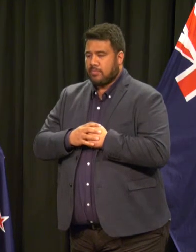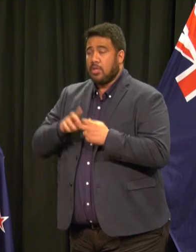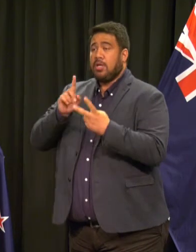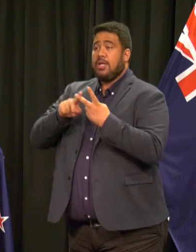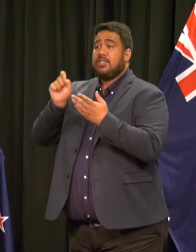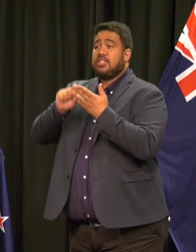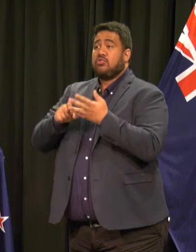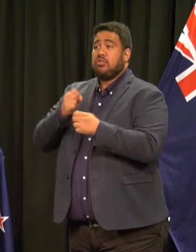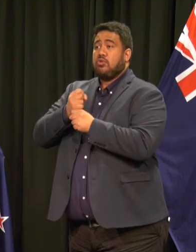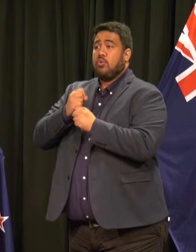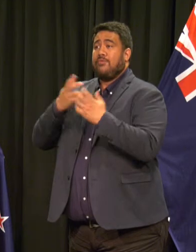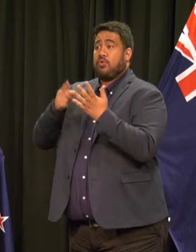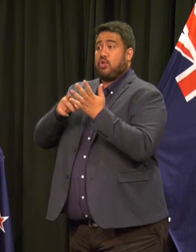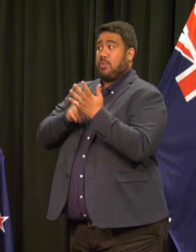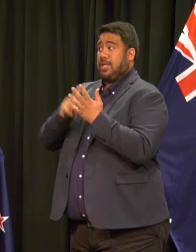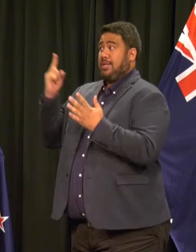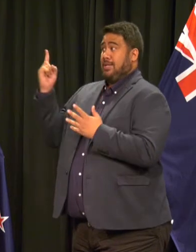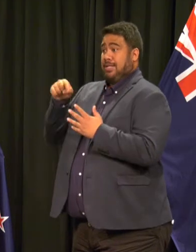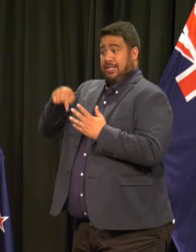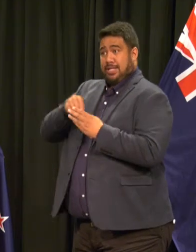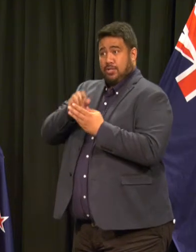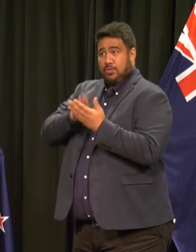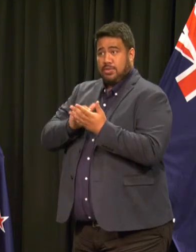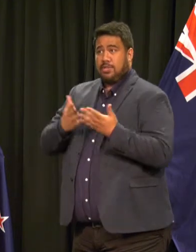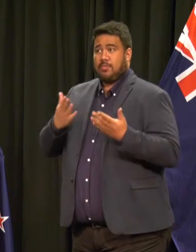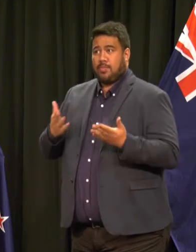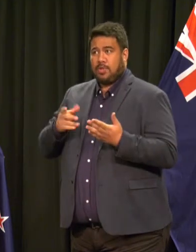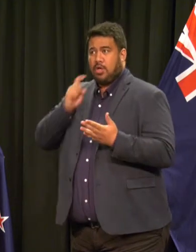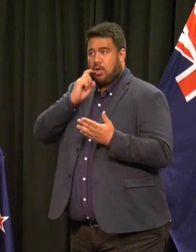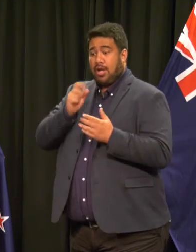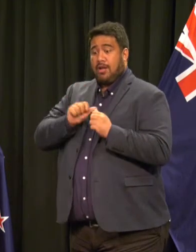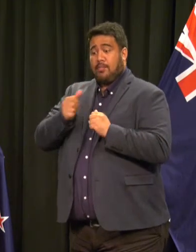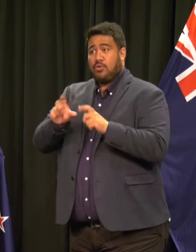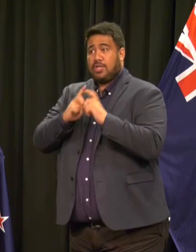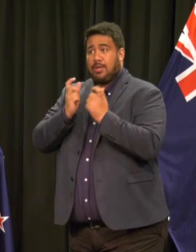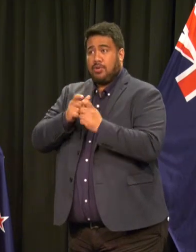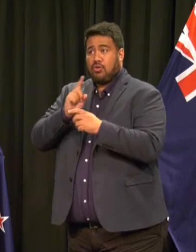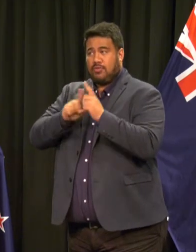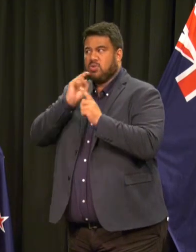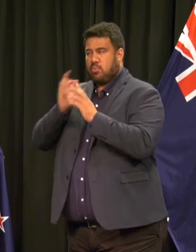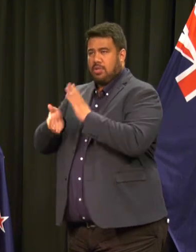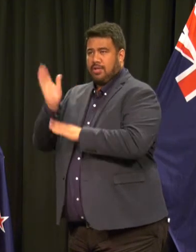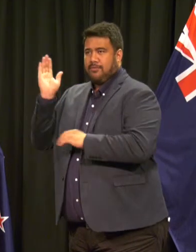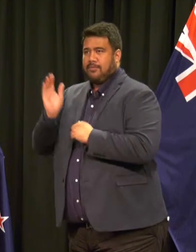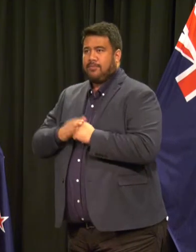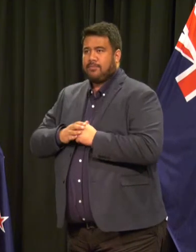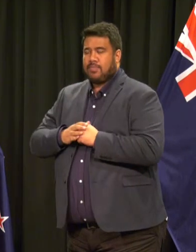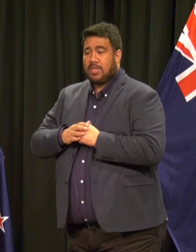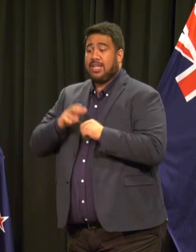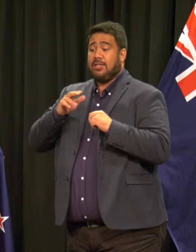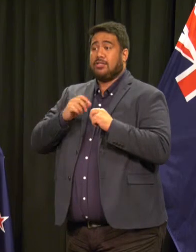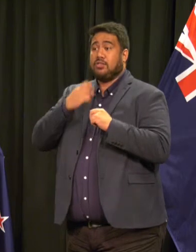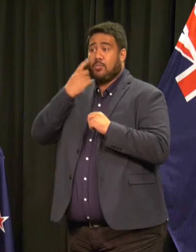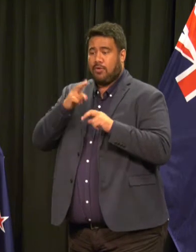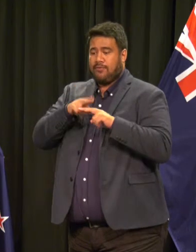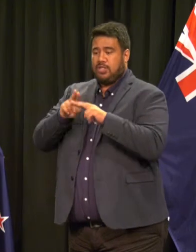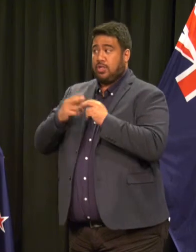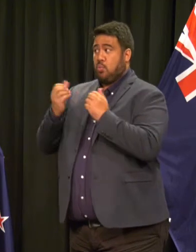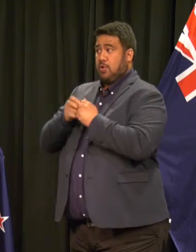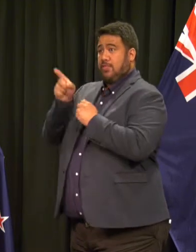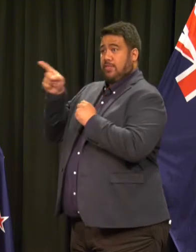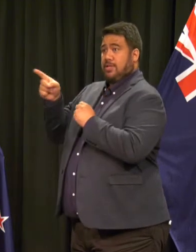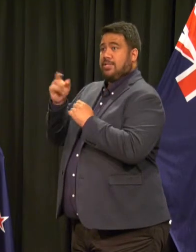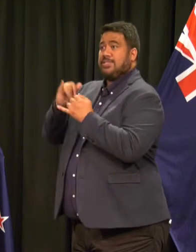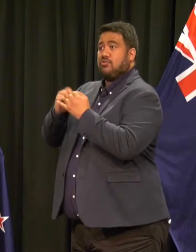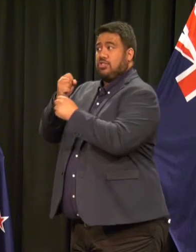leaving shortly after the post-cabinet press conference, as I said. Tomorrow we head to Fiji with the UN Secretary General to attend the